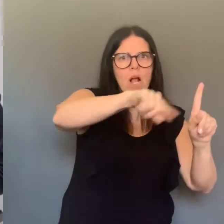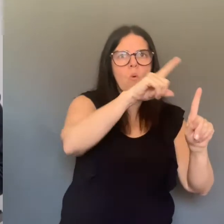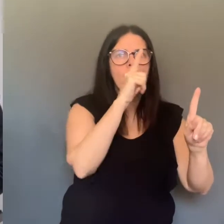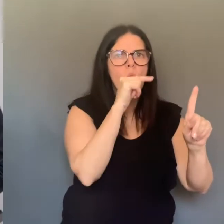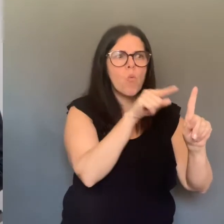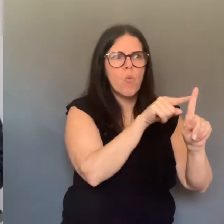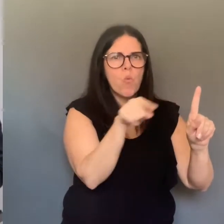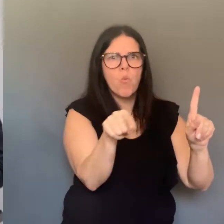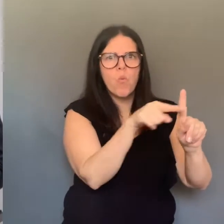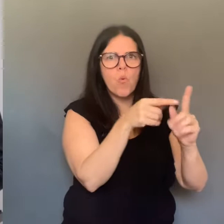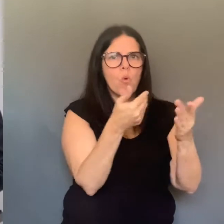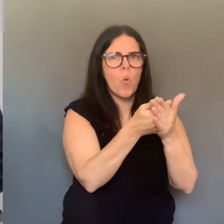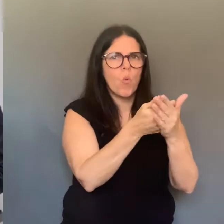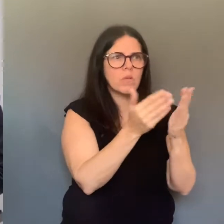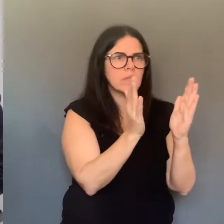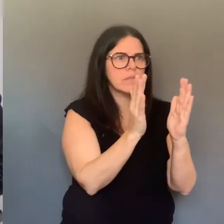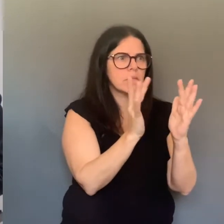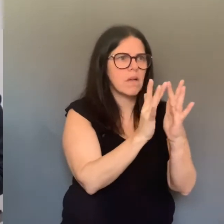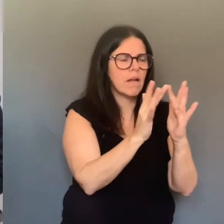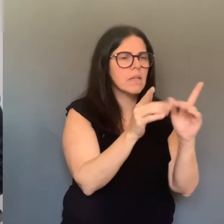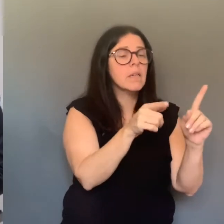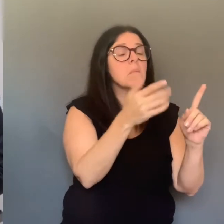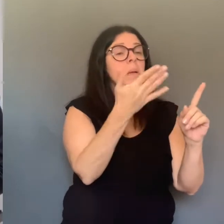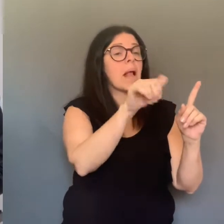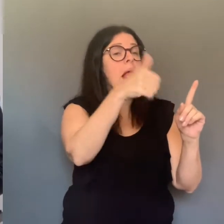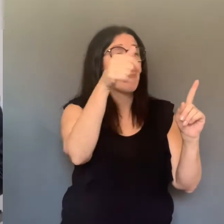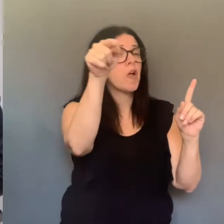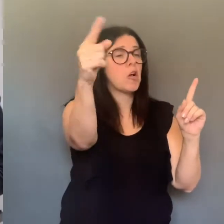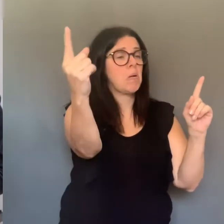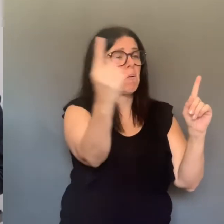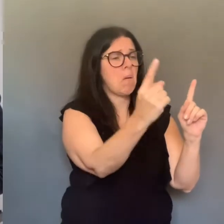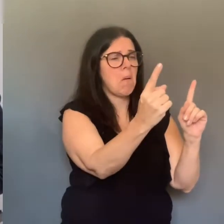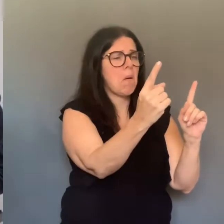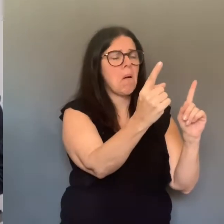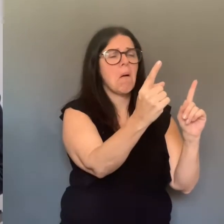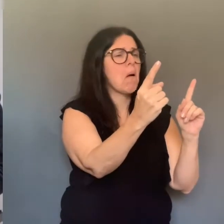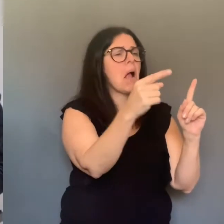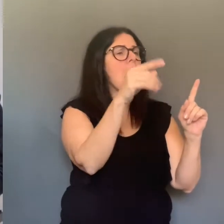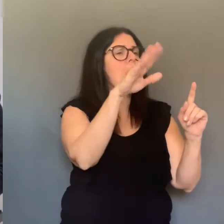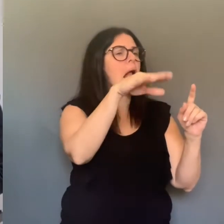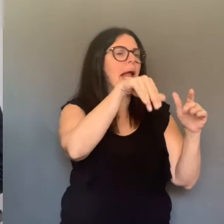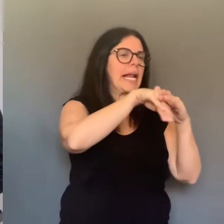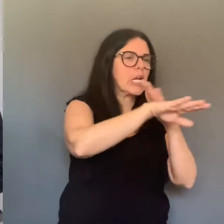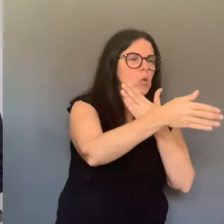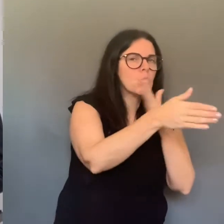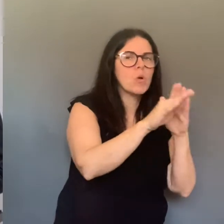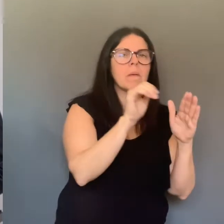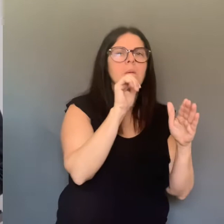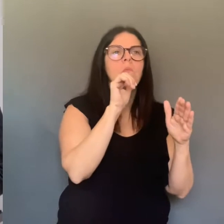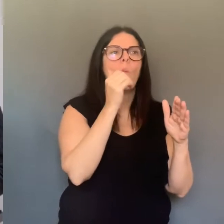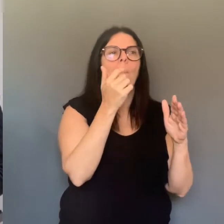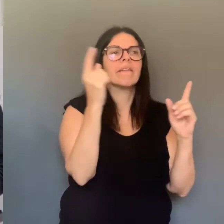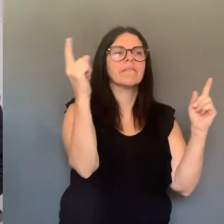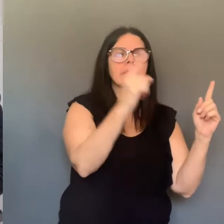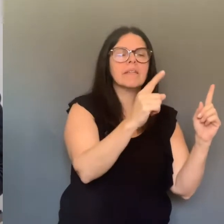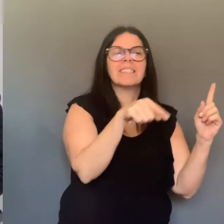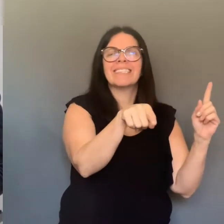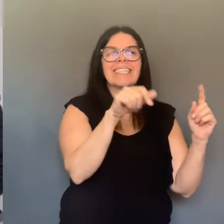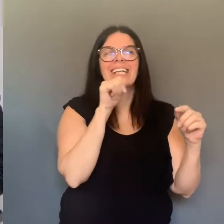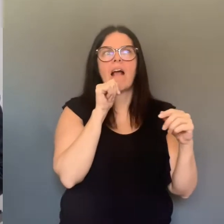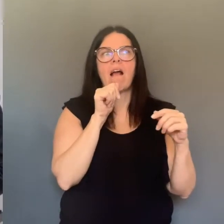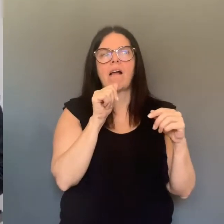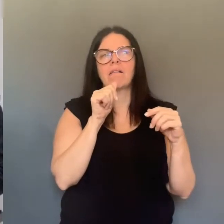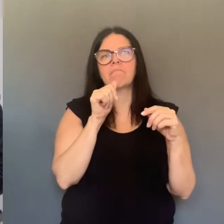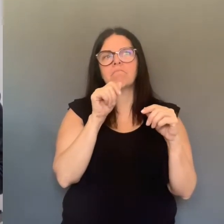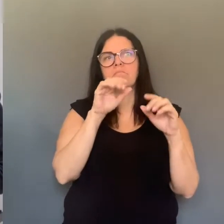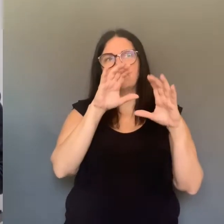may have been in contact but do not qualify as close contacts, and the recommendations for those individuals. So we do